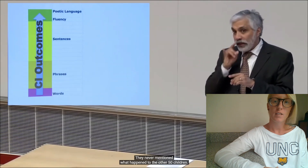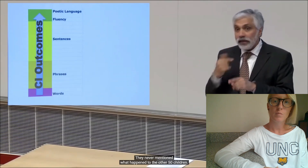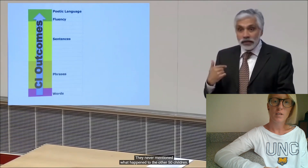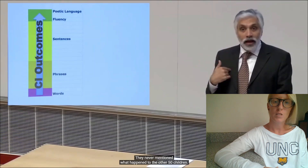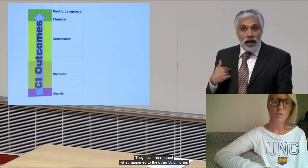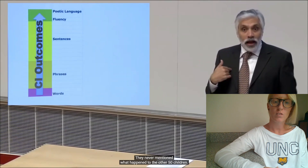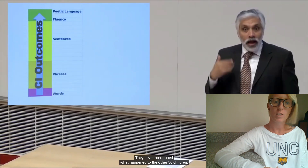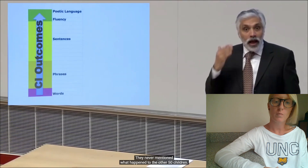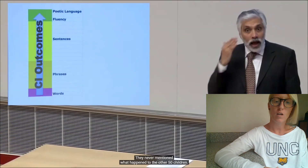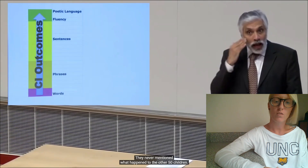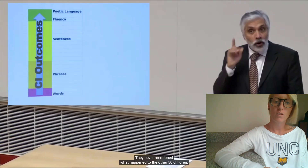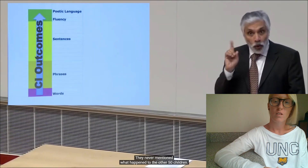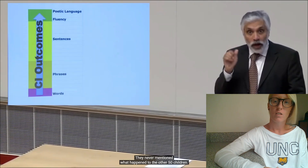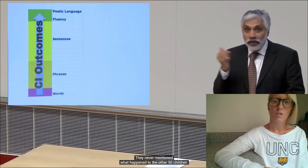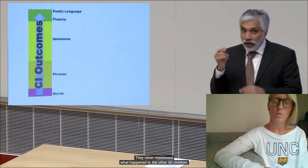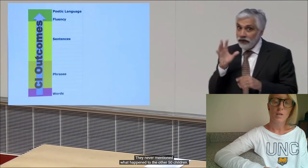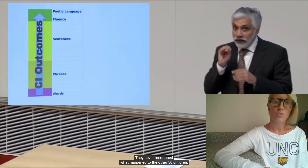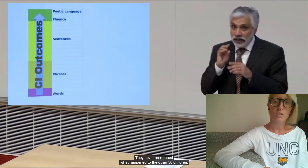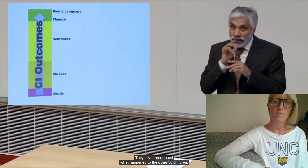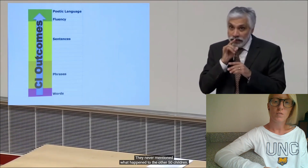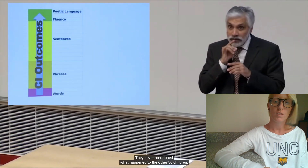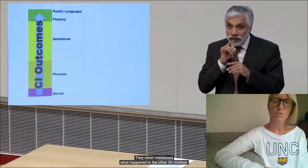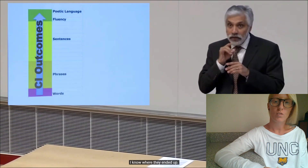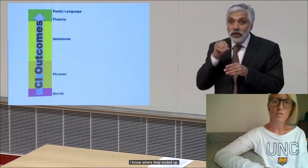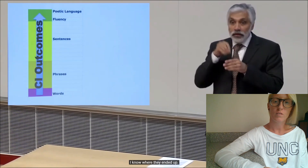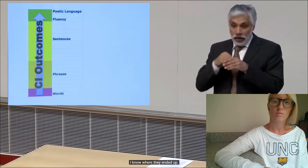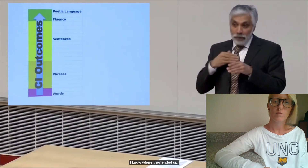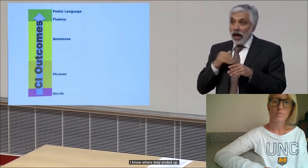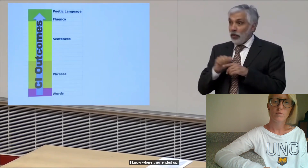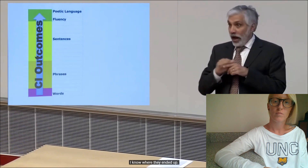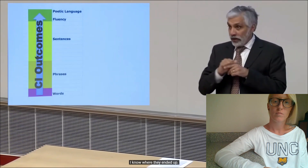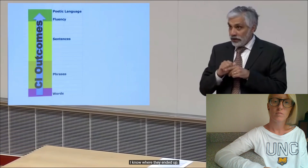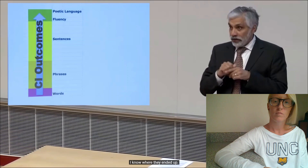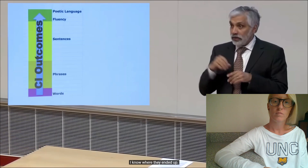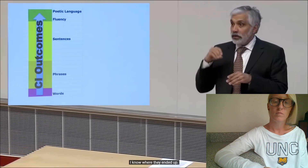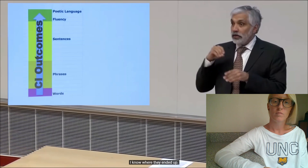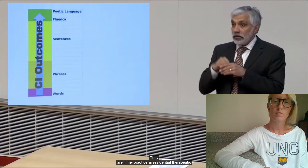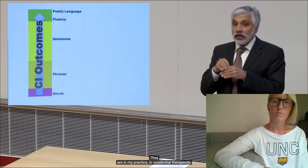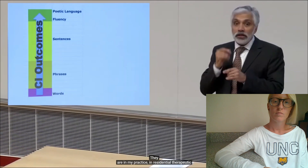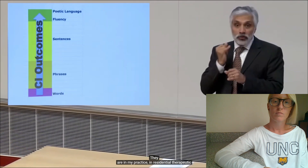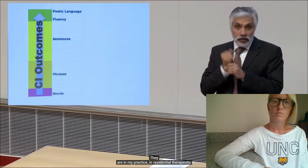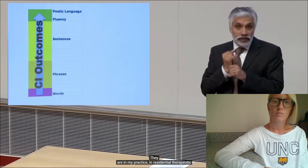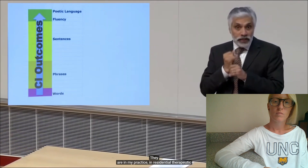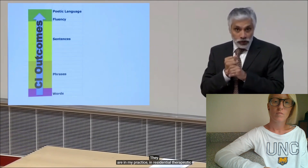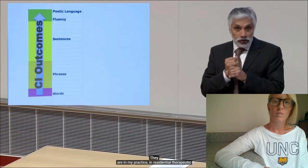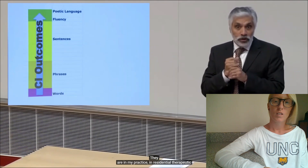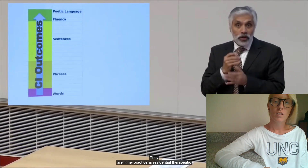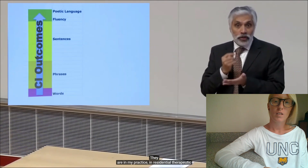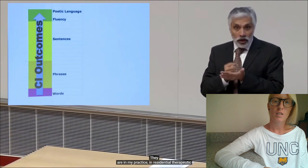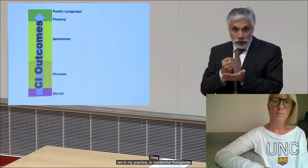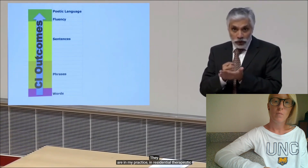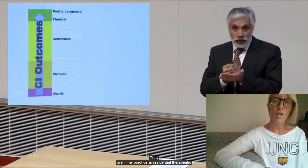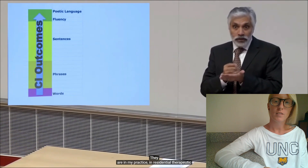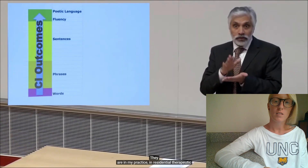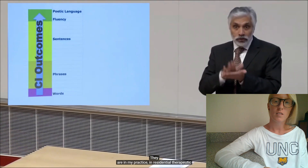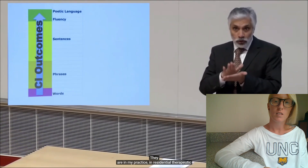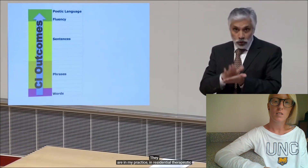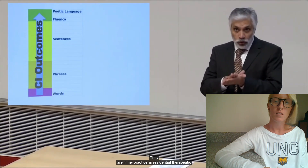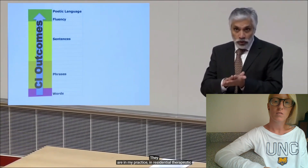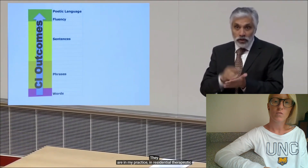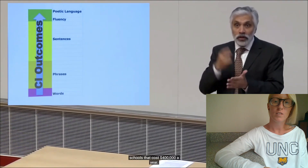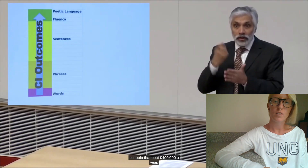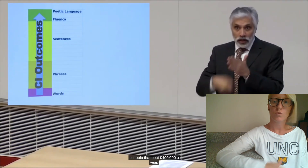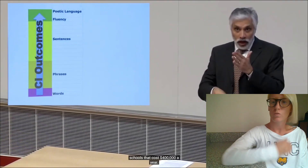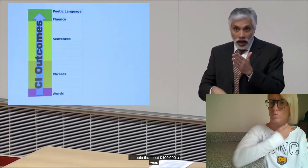find any place. They where it never talked mention about what happened to the other mention 50 the children. I know where they ended up. They are in my practice, in my in practice, residential